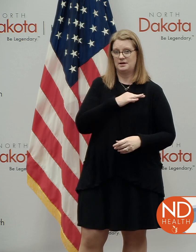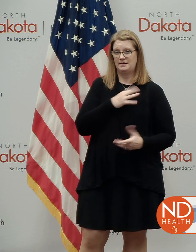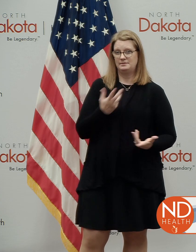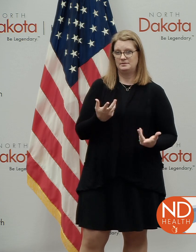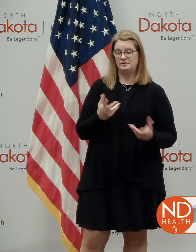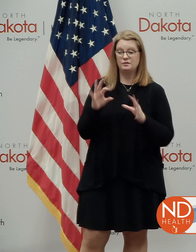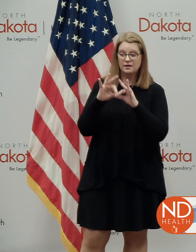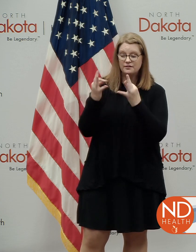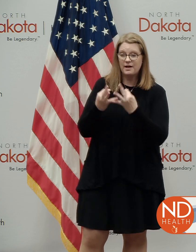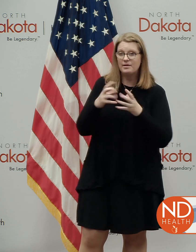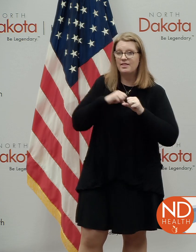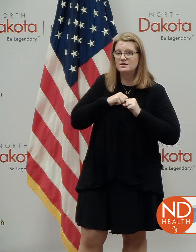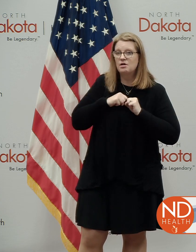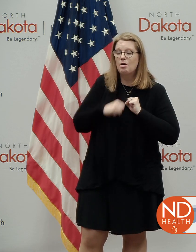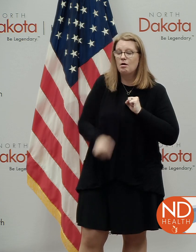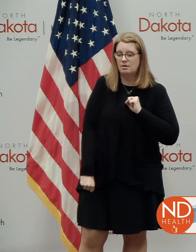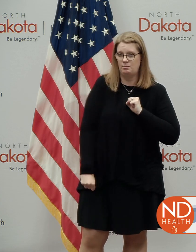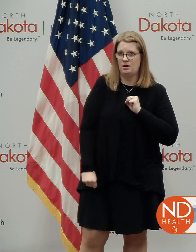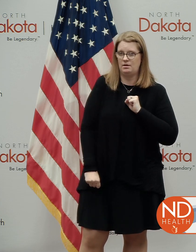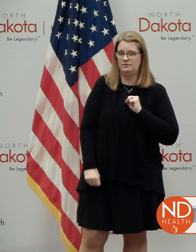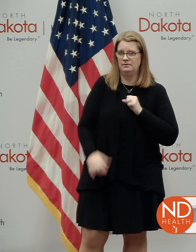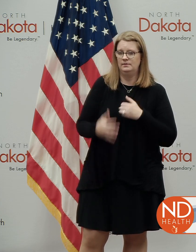devastating for a family.